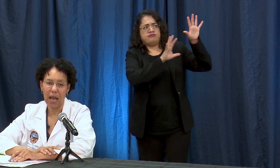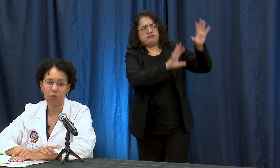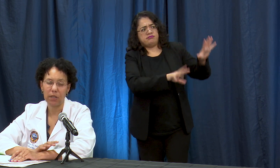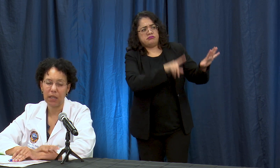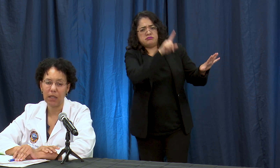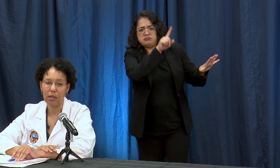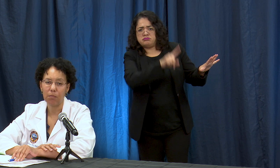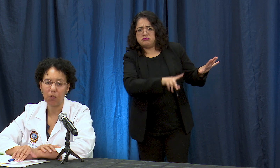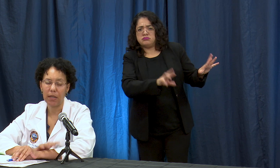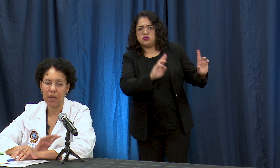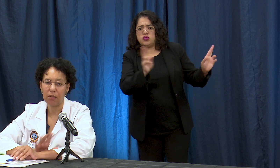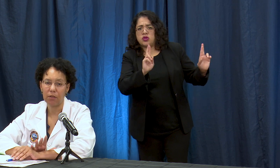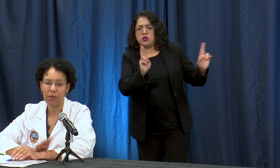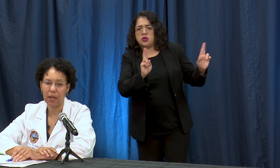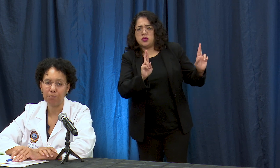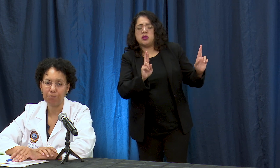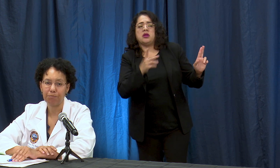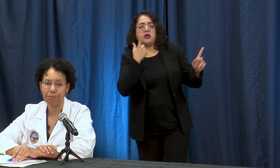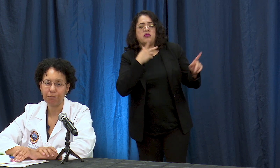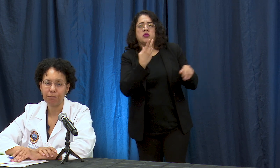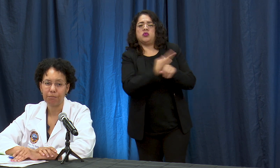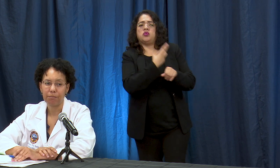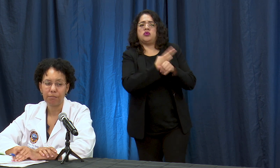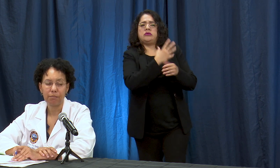that they have what they need. But right now, they're set.